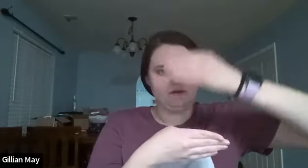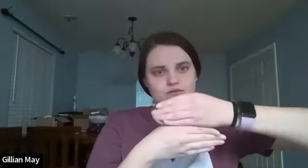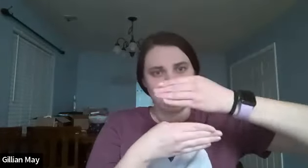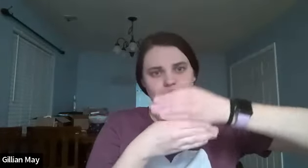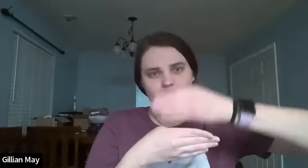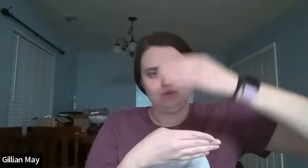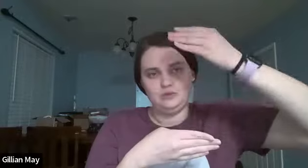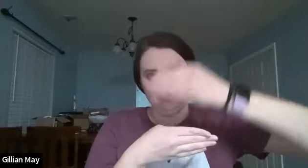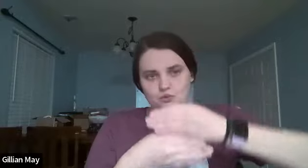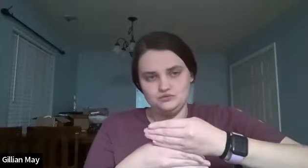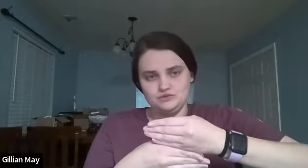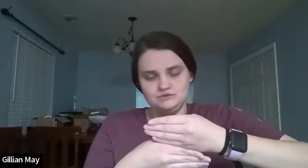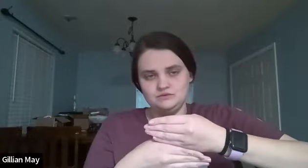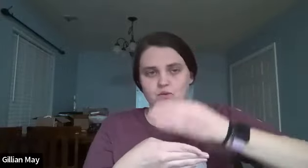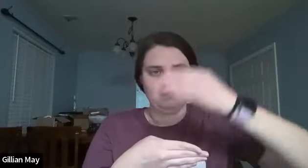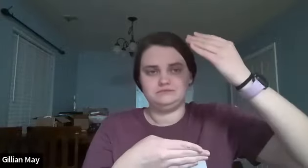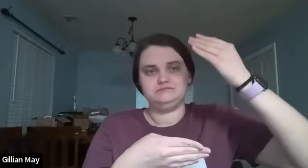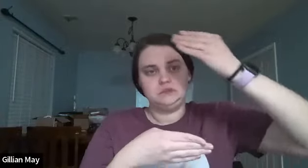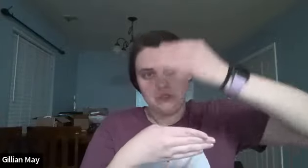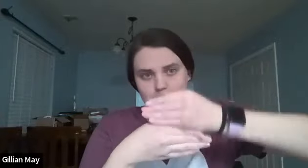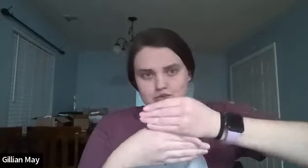window. Close. Or close.